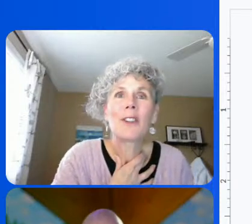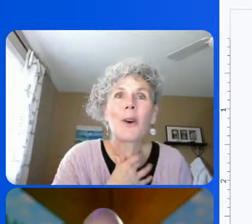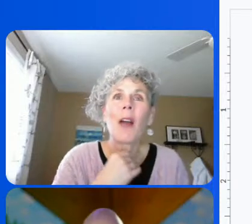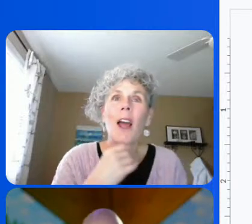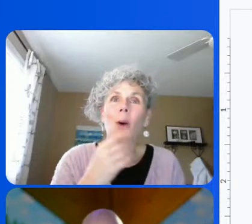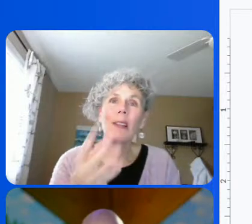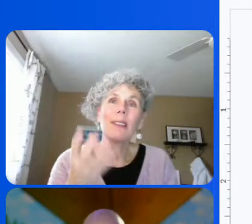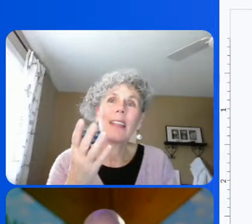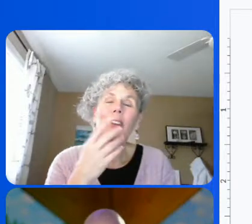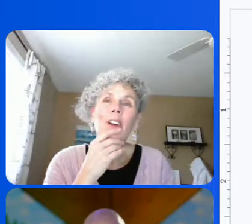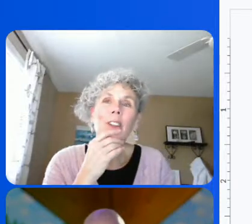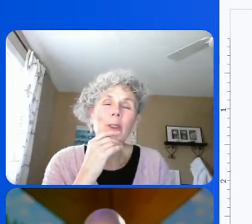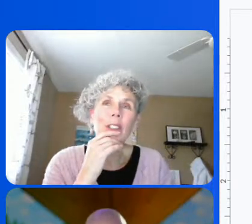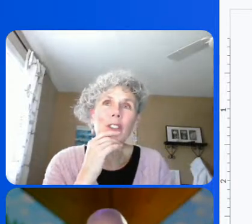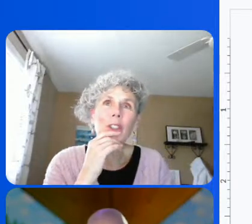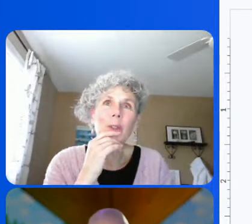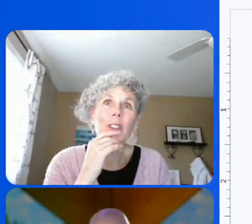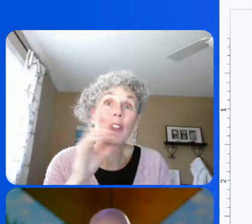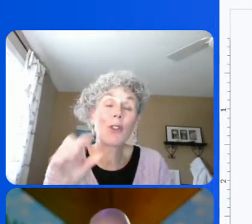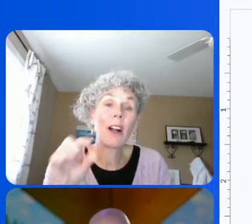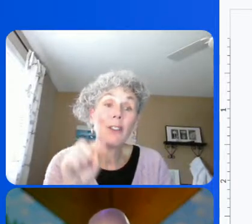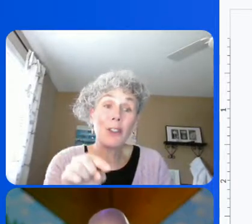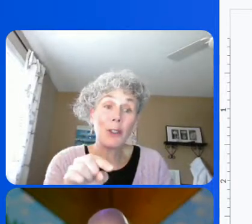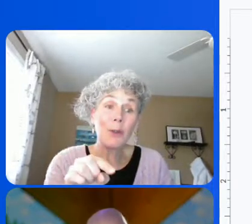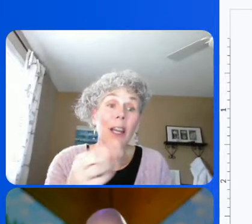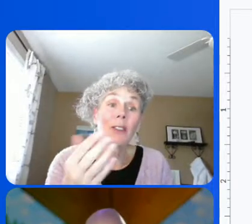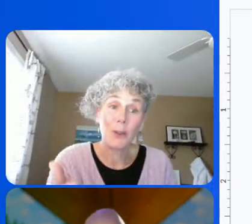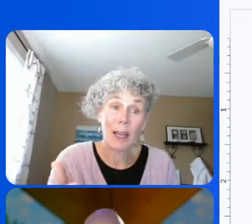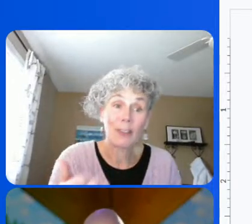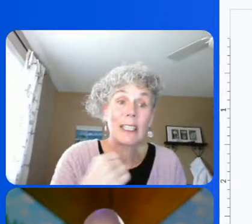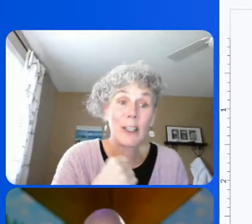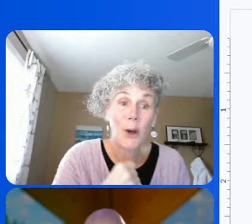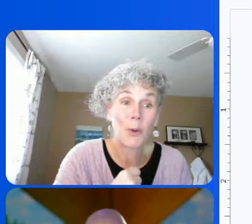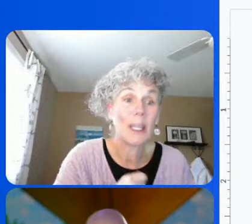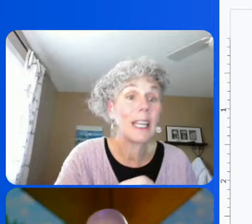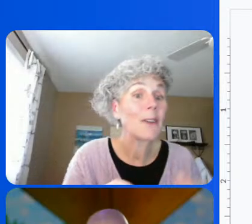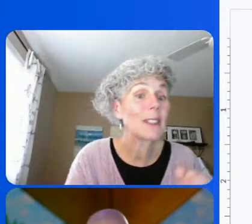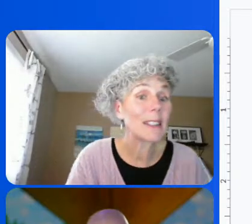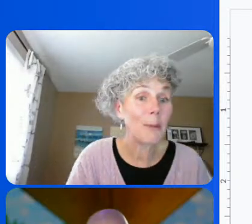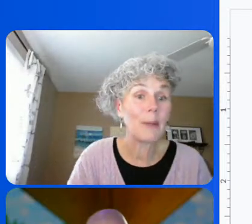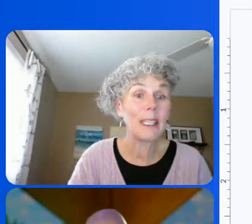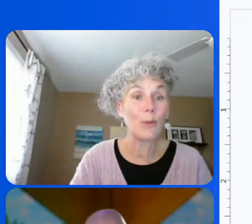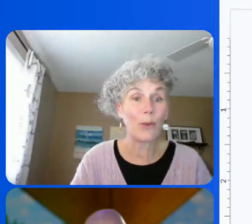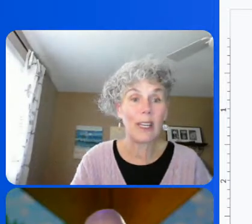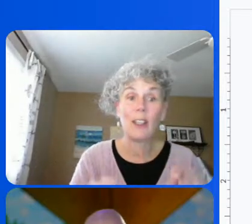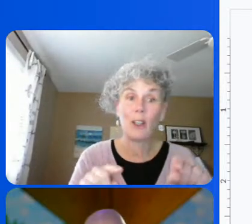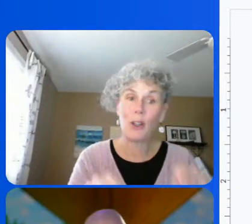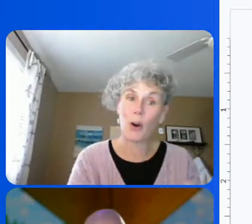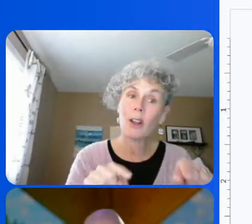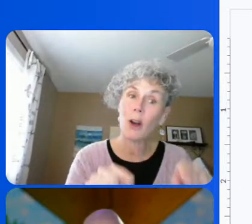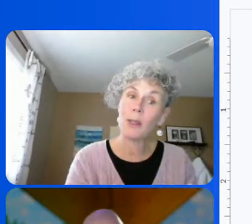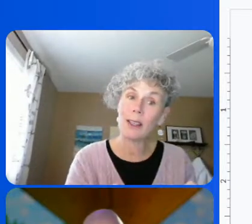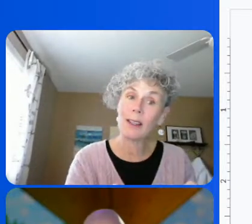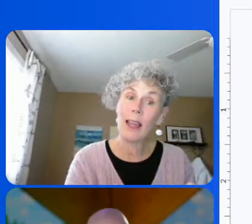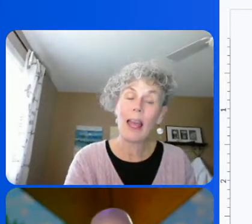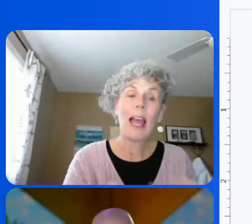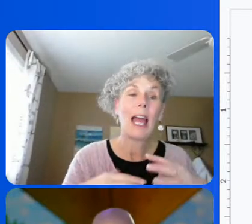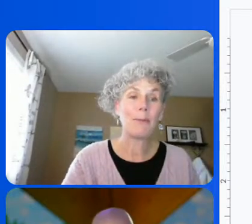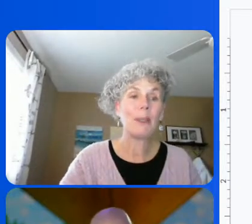know, what letter are you going to choose to try and do to actually code and have somebody read your coding and be